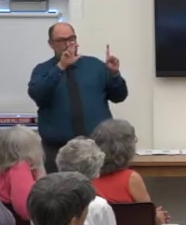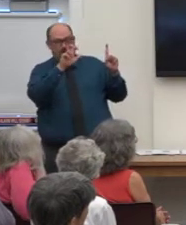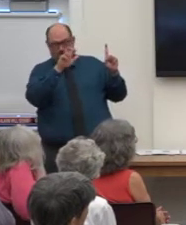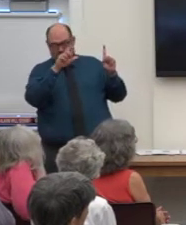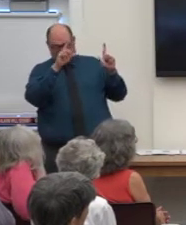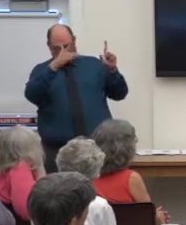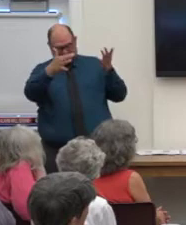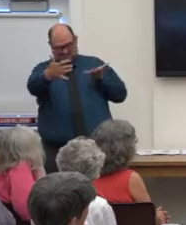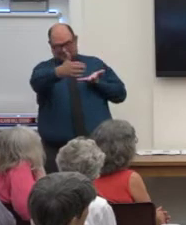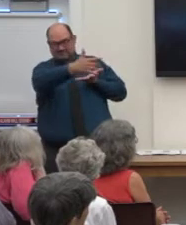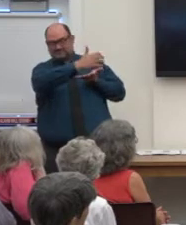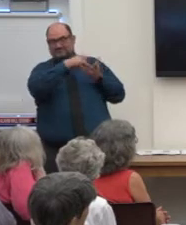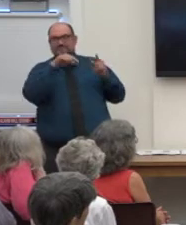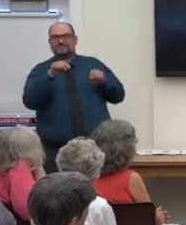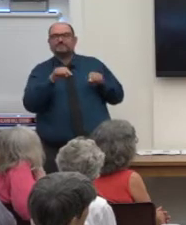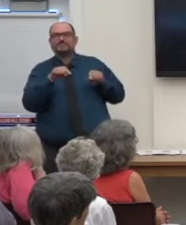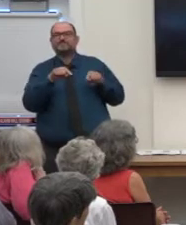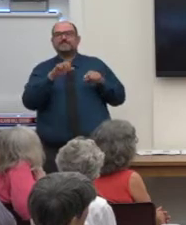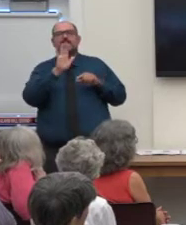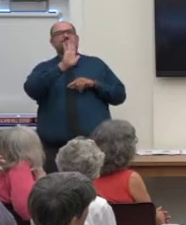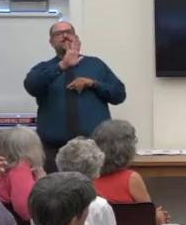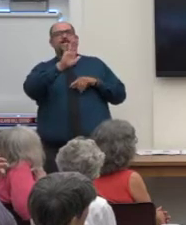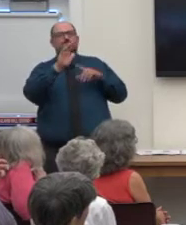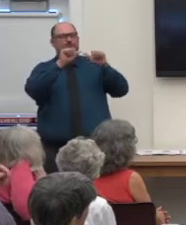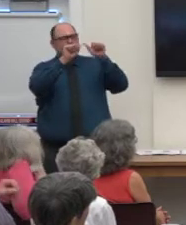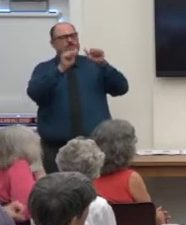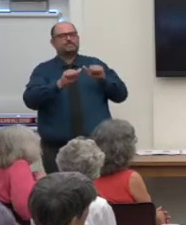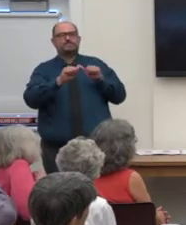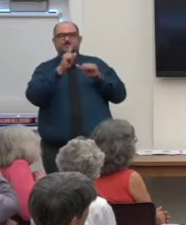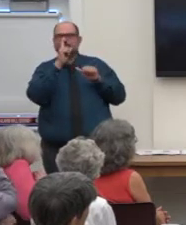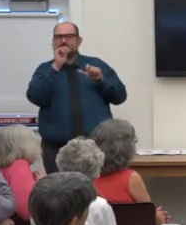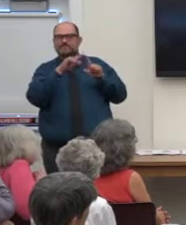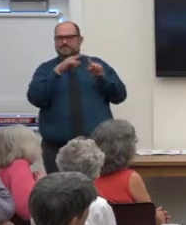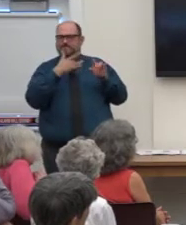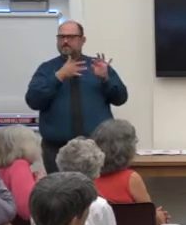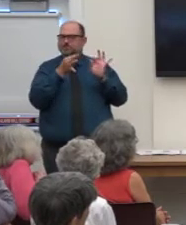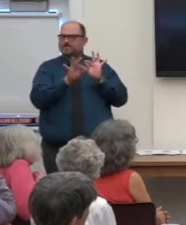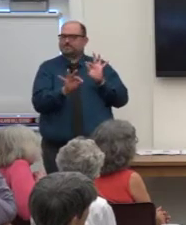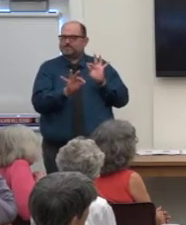has a similar set of hand shapes. It was extremely,